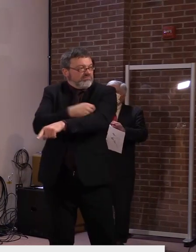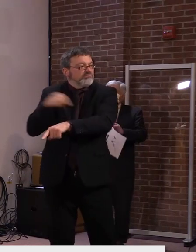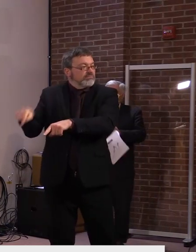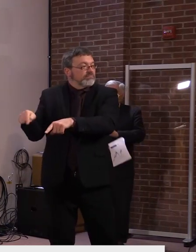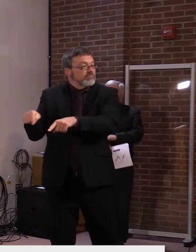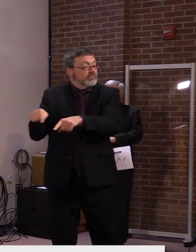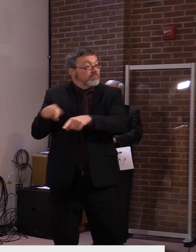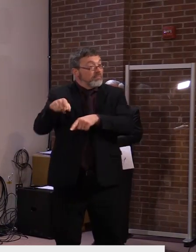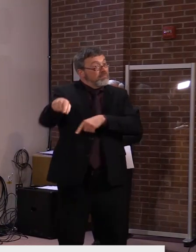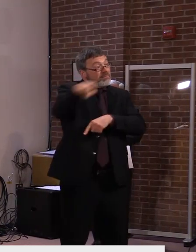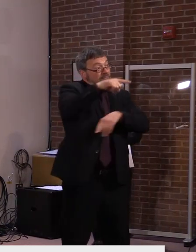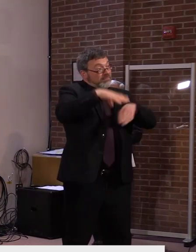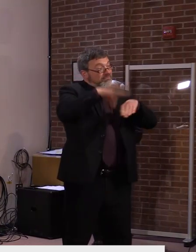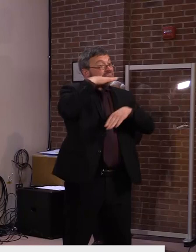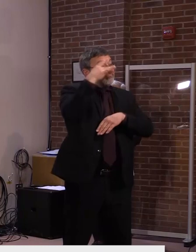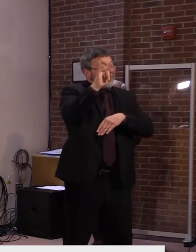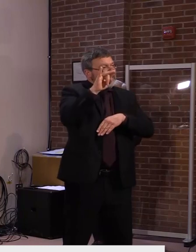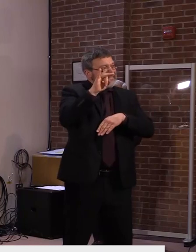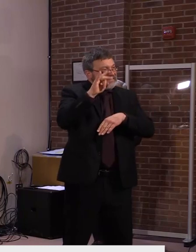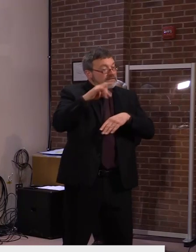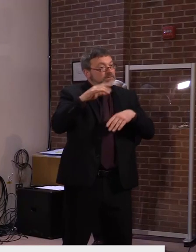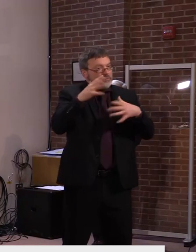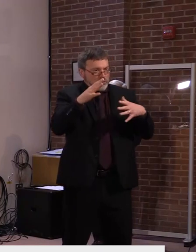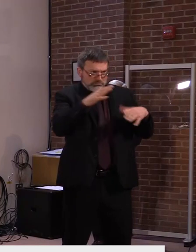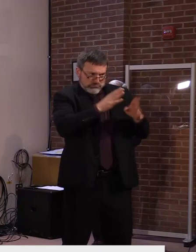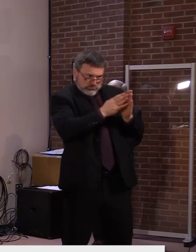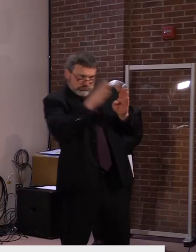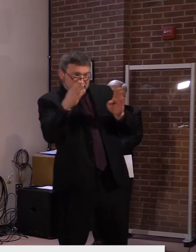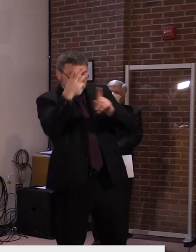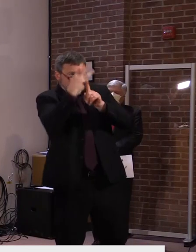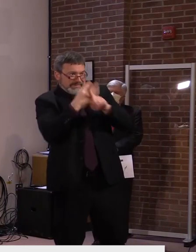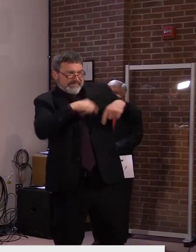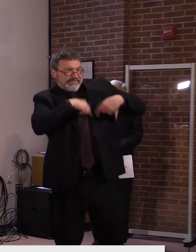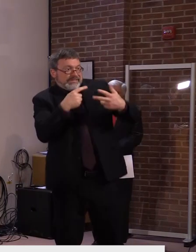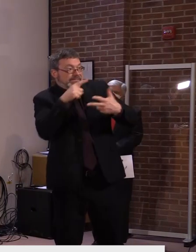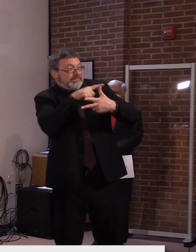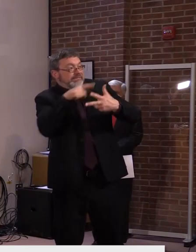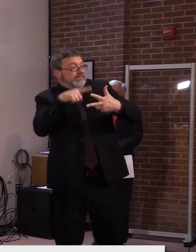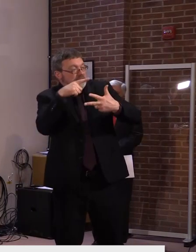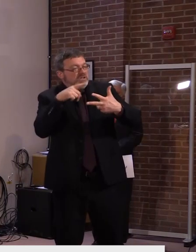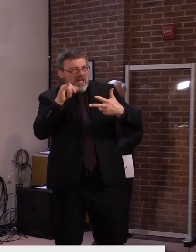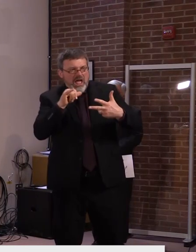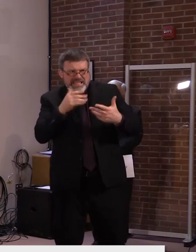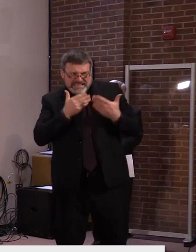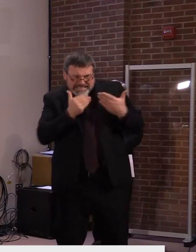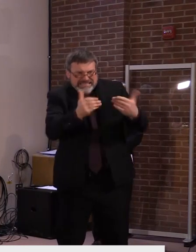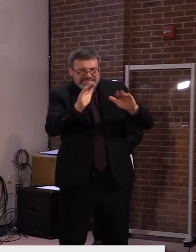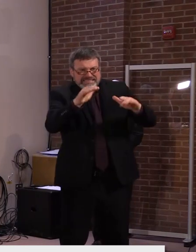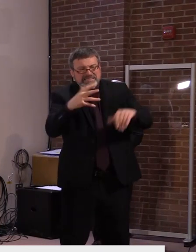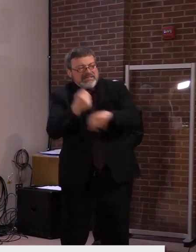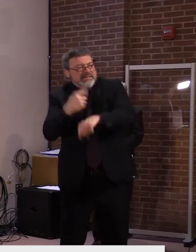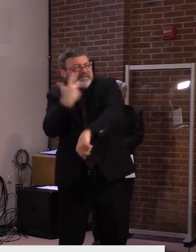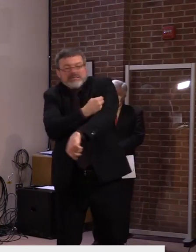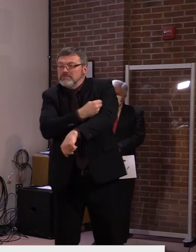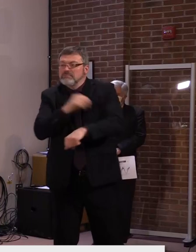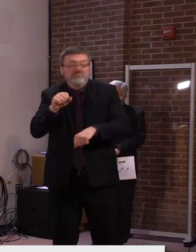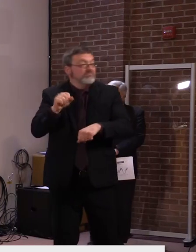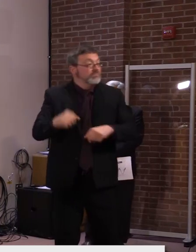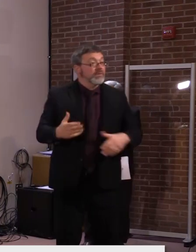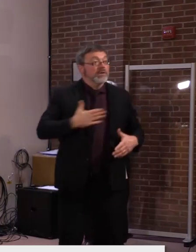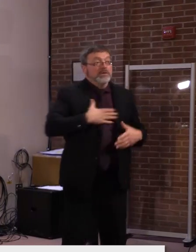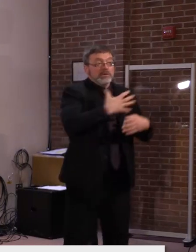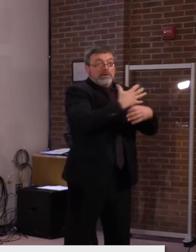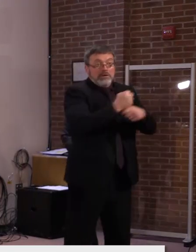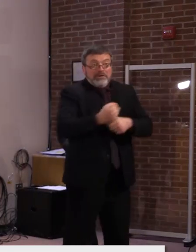for a booster, and important for everyone across the population to get one, not just those who are the most vulnerable. So with that, I'll now turn it over